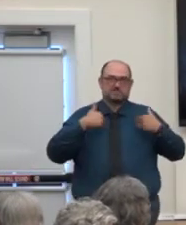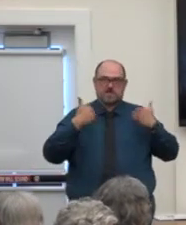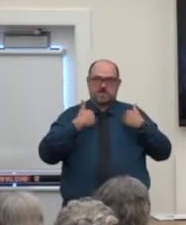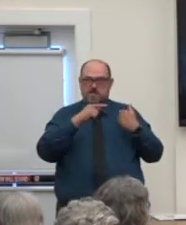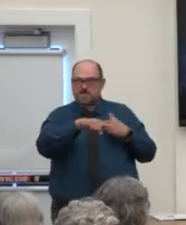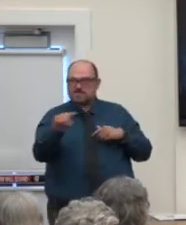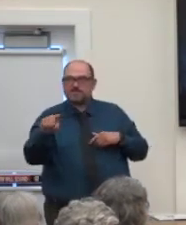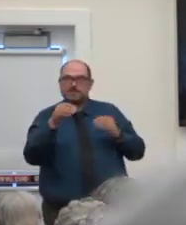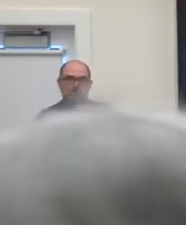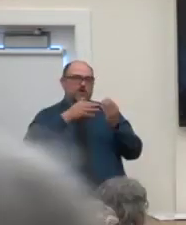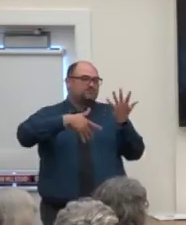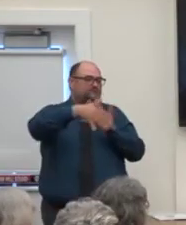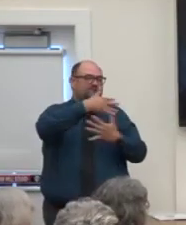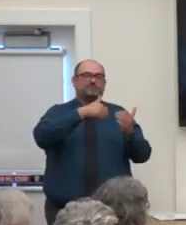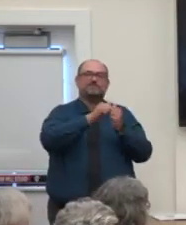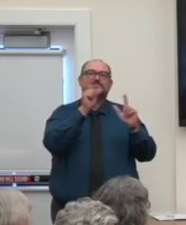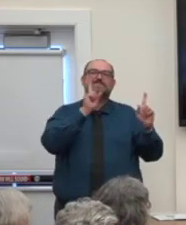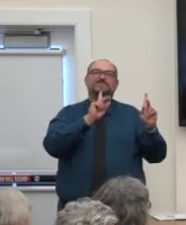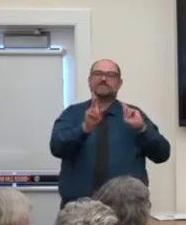with the deaf people,